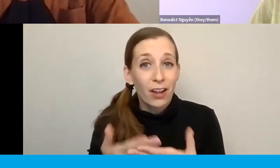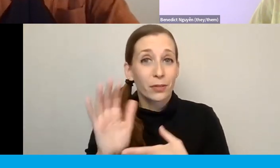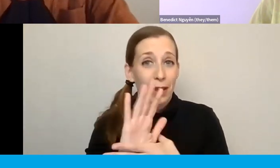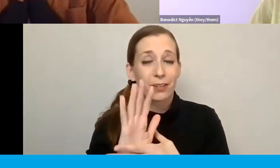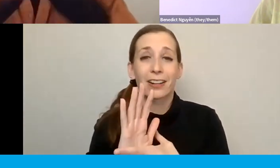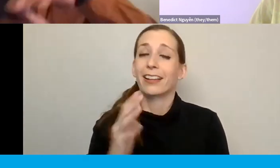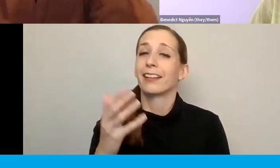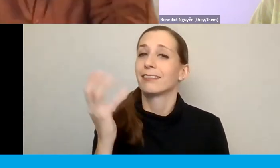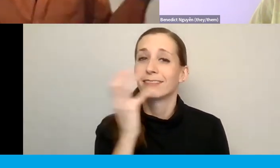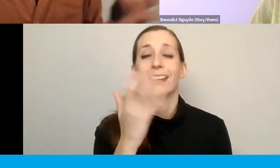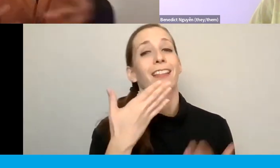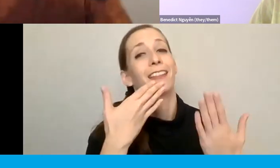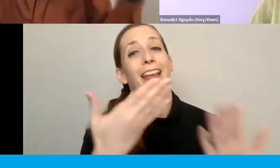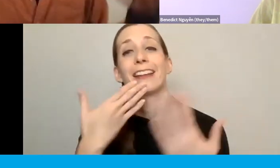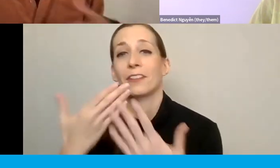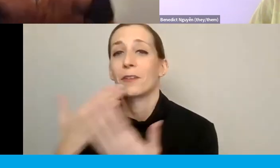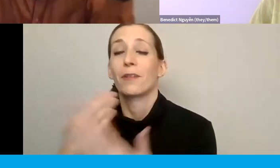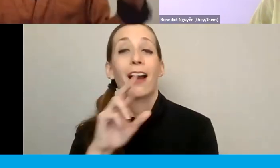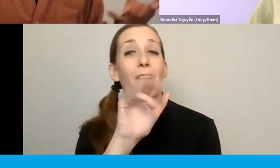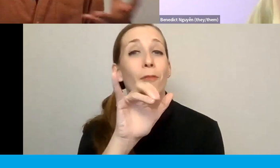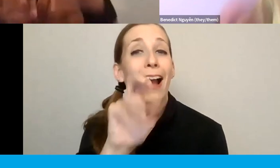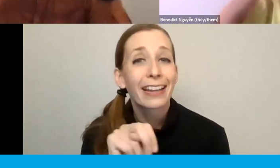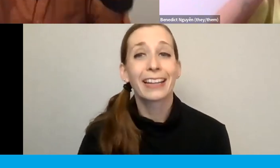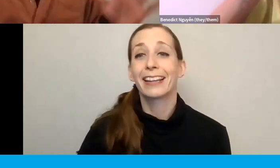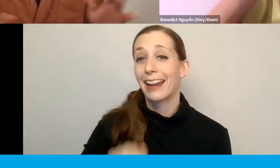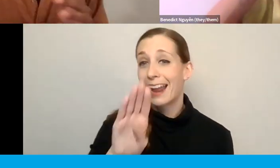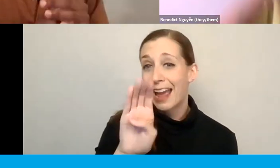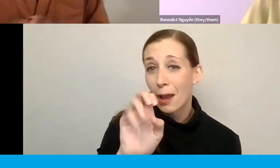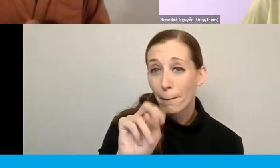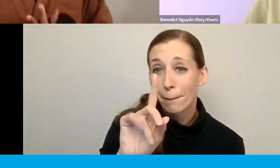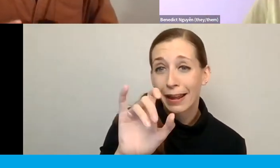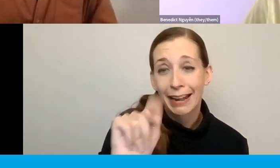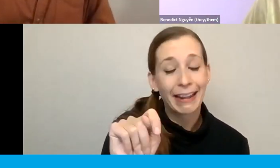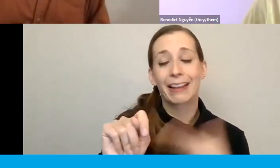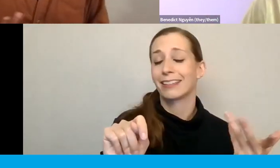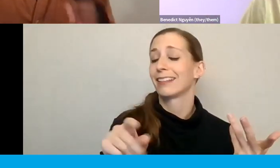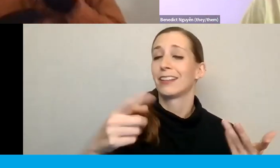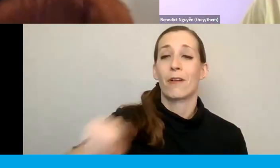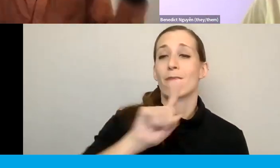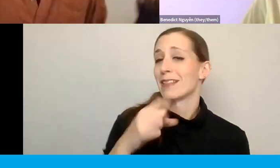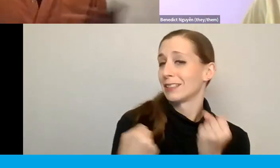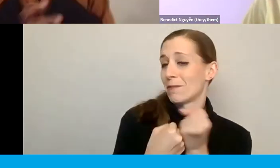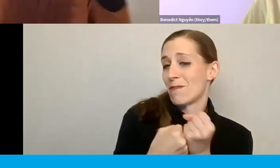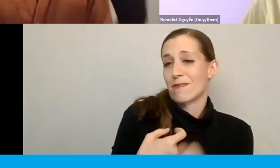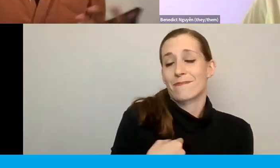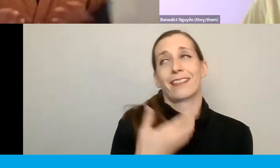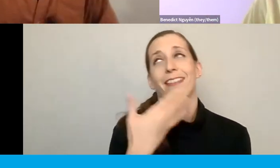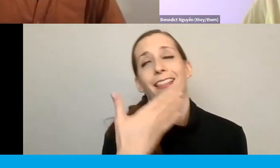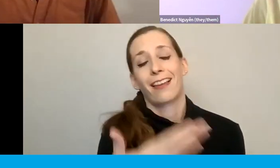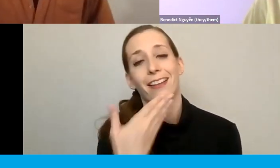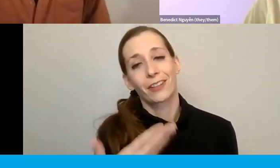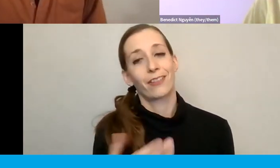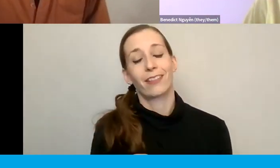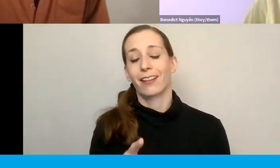Benedict, and so many people hold me artistically. And I feel very grateful to have this sort of like team